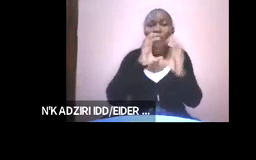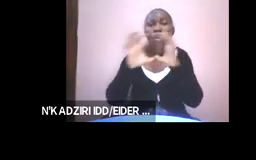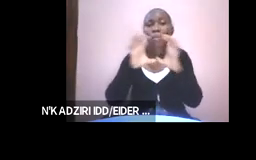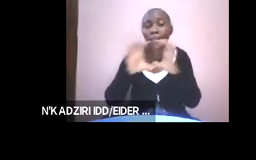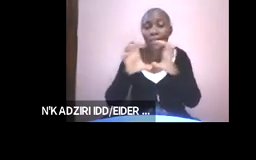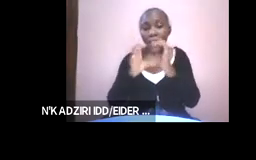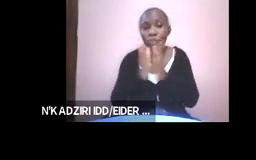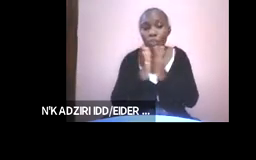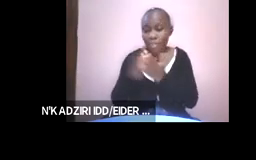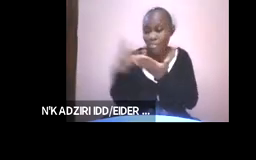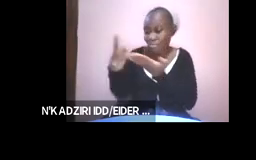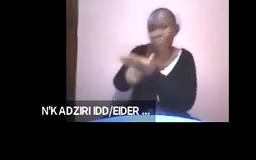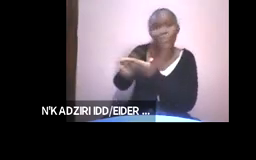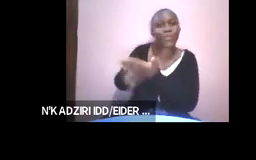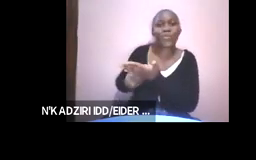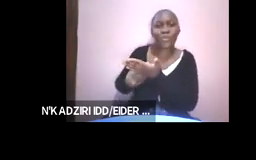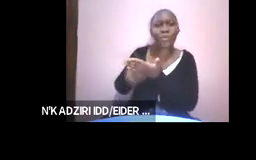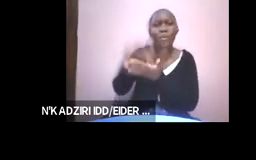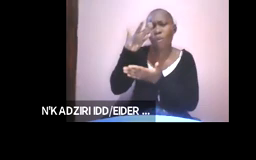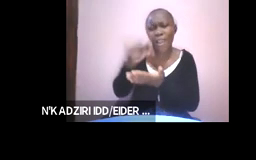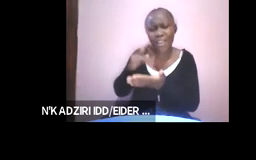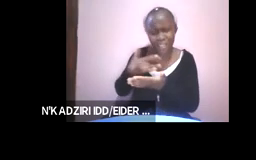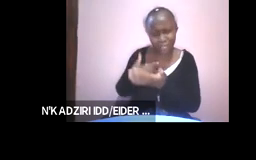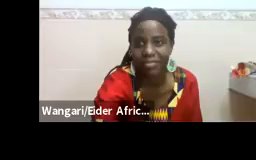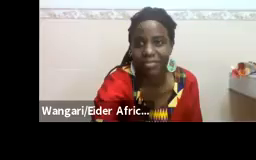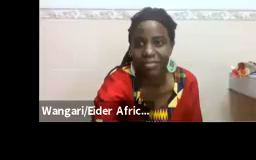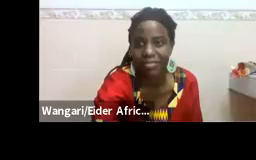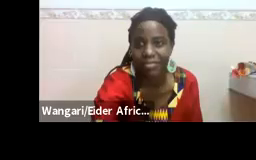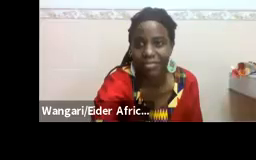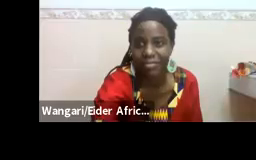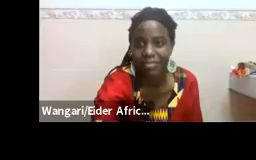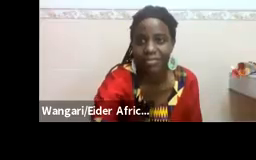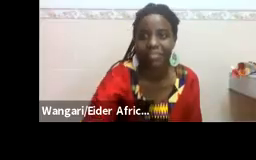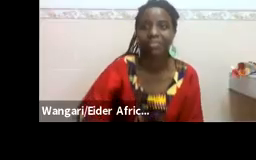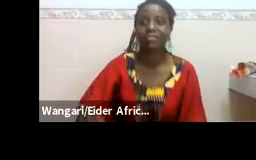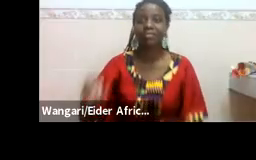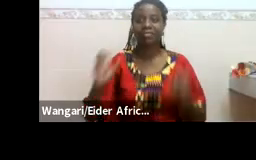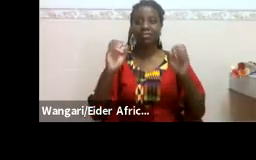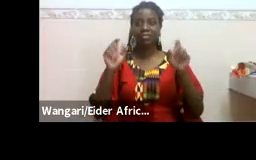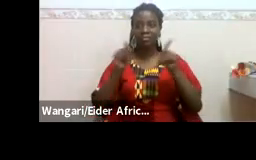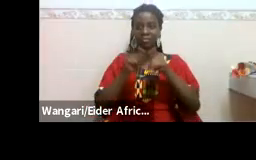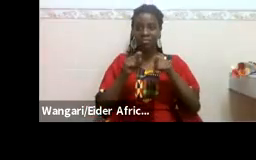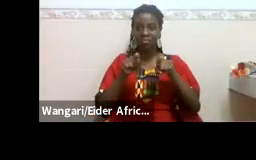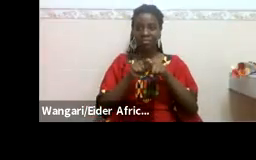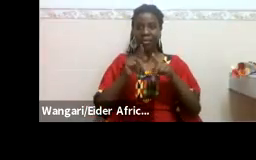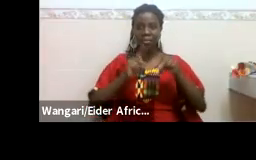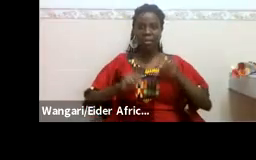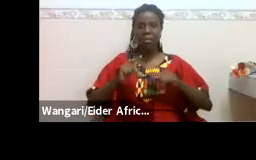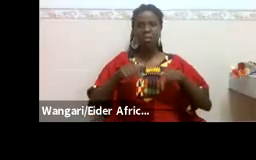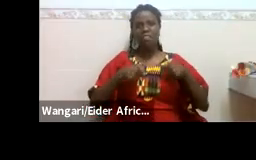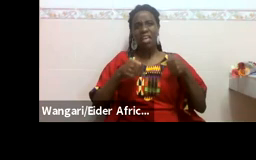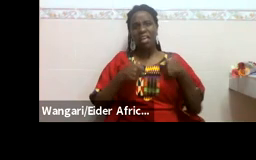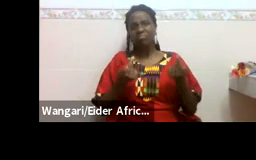white people because of some self-esteem issues, feeling that they are inferior. And a lot more, I think,